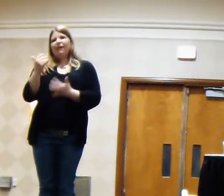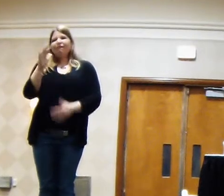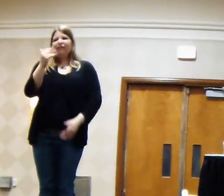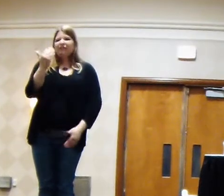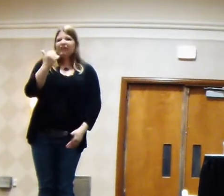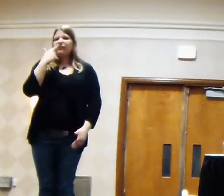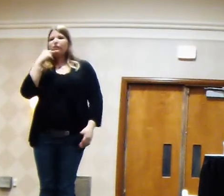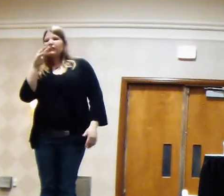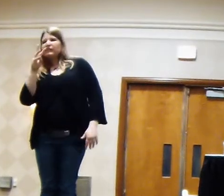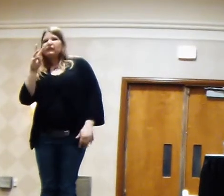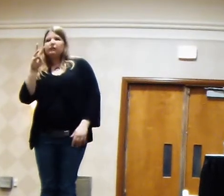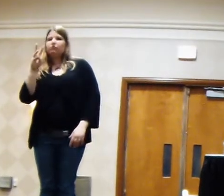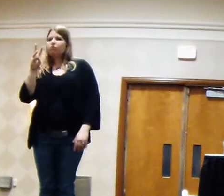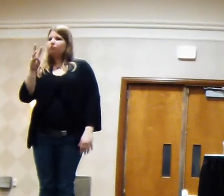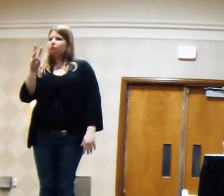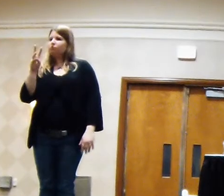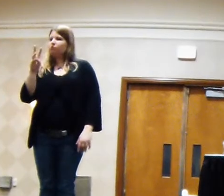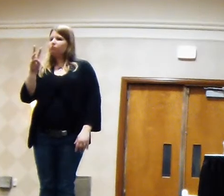time.